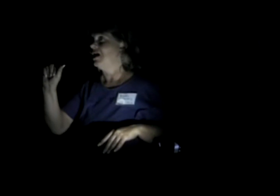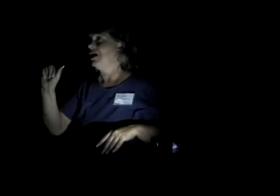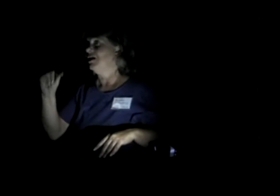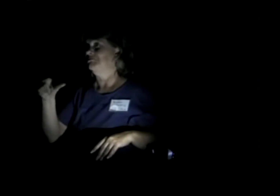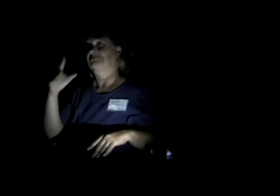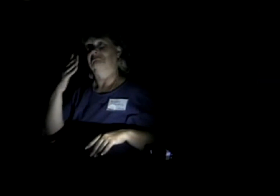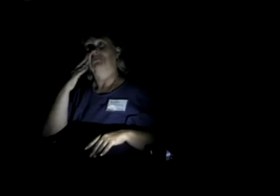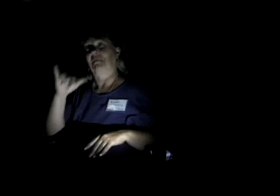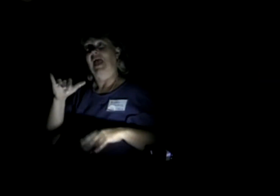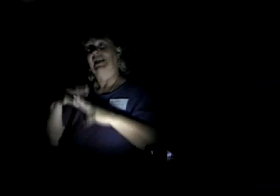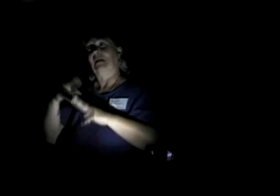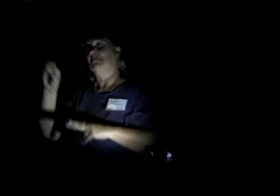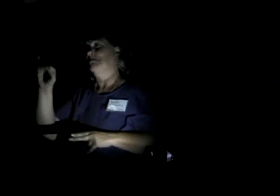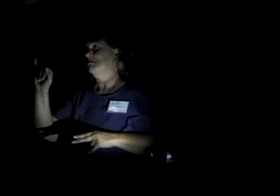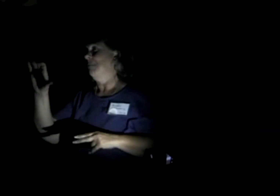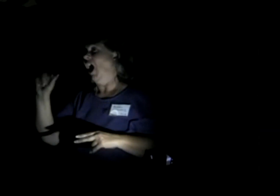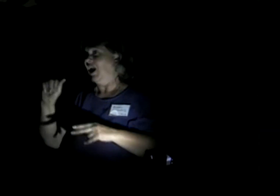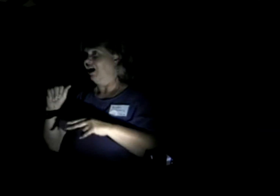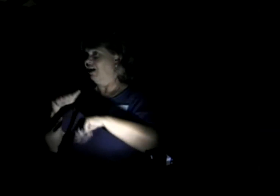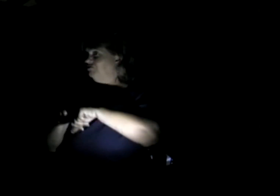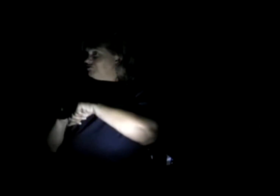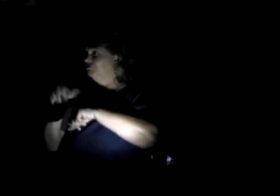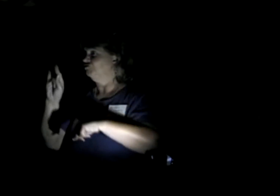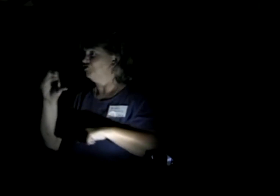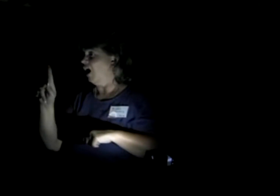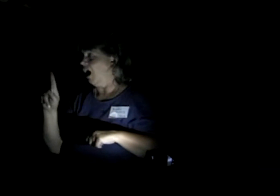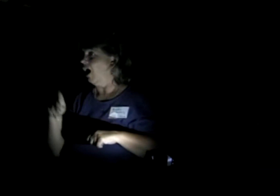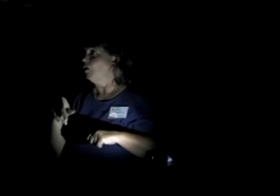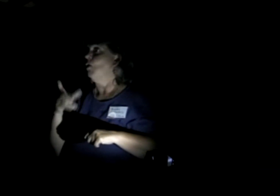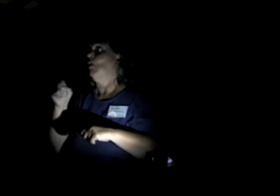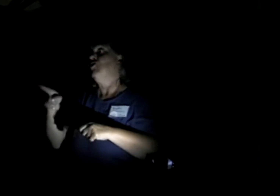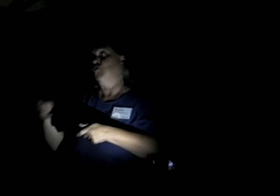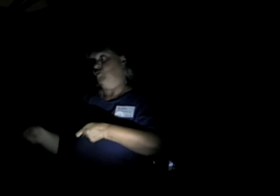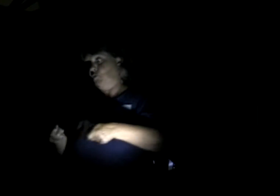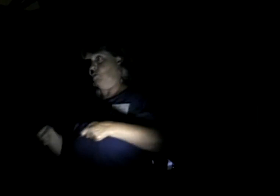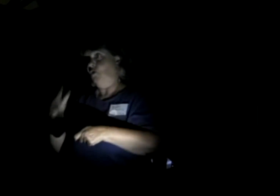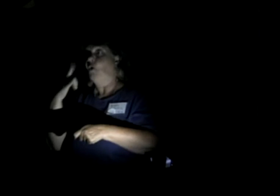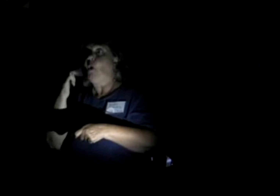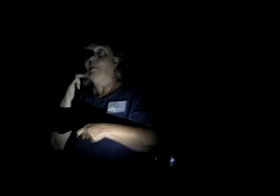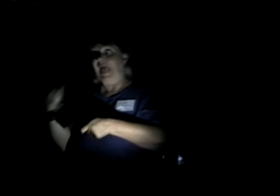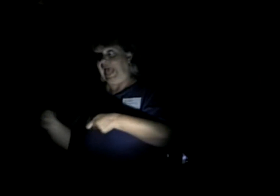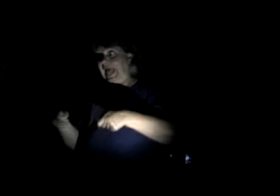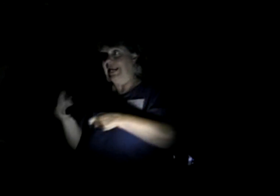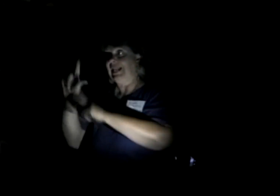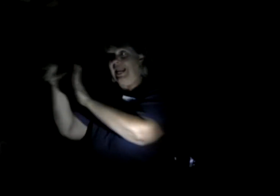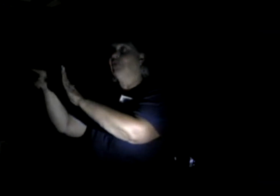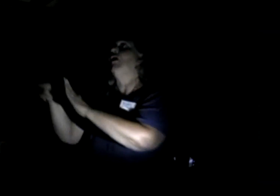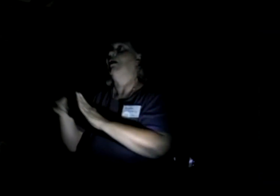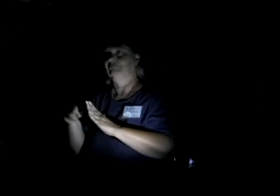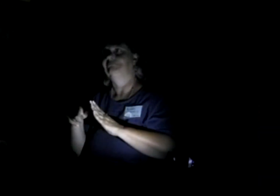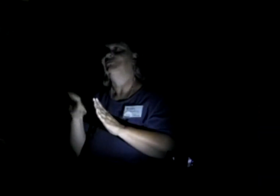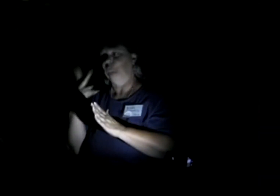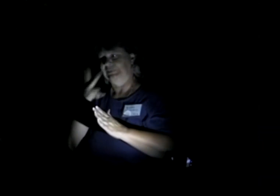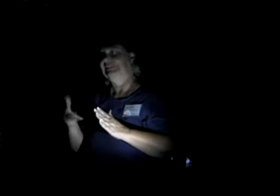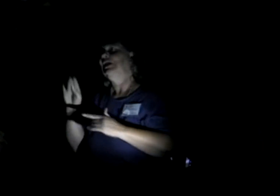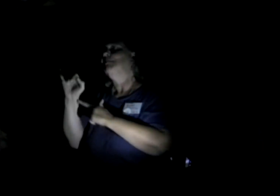name used quite a lot, especially when you do your gold panning later on, because mica is going to appear in abundance in your gold pan, and it's going